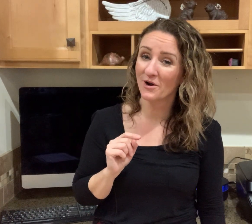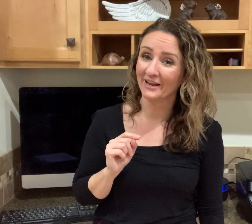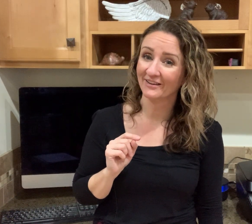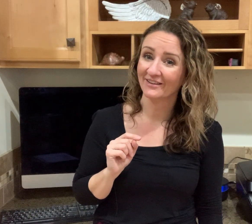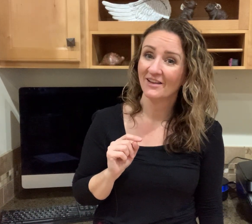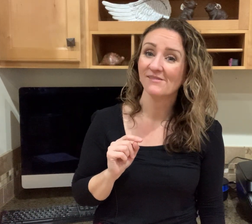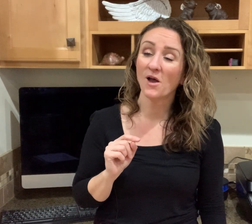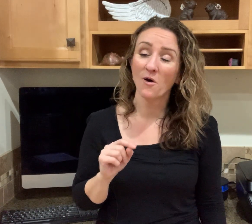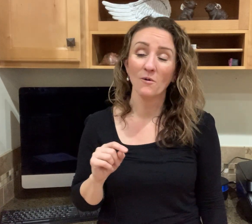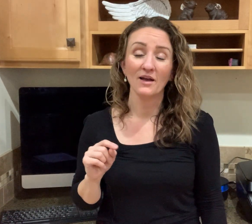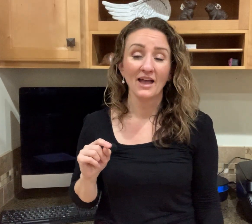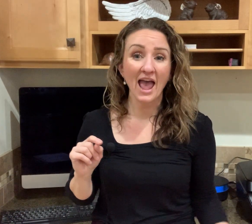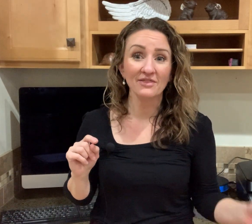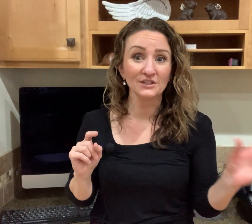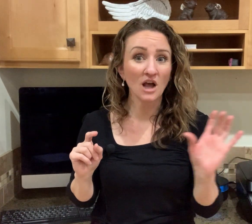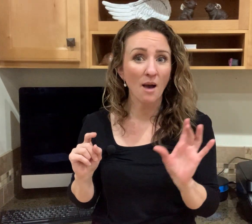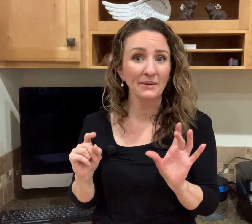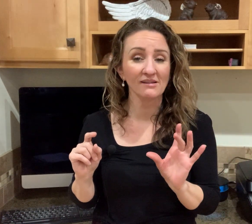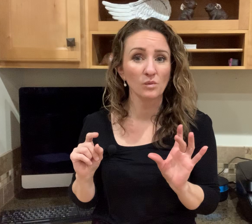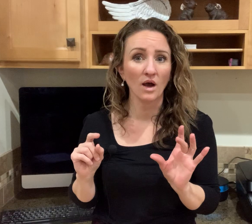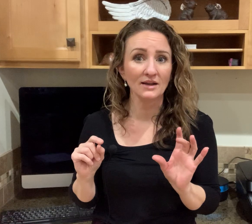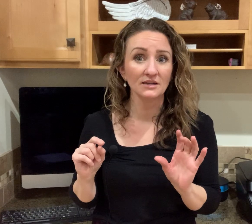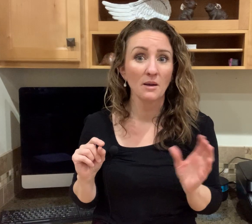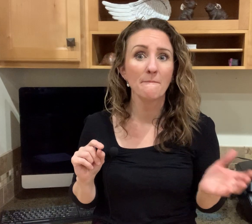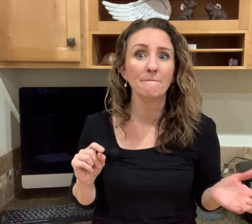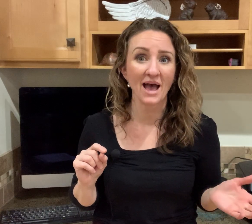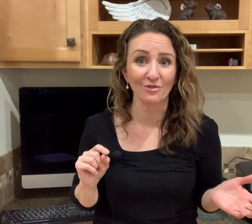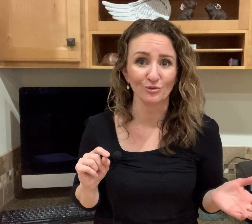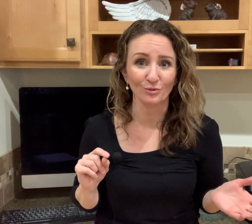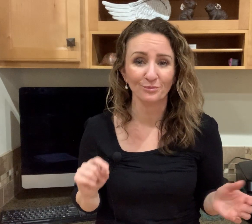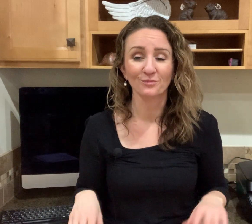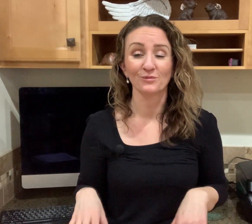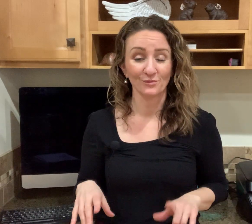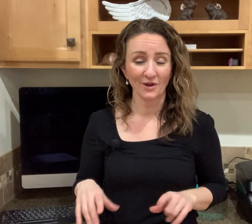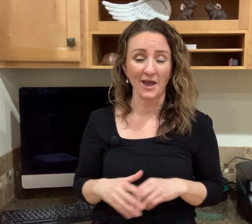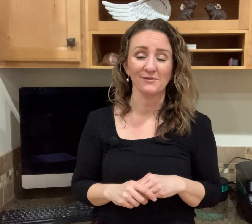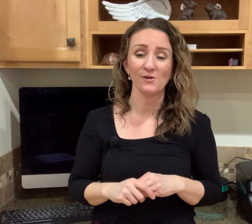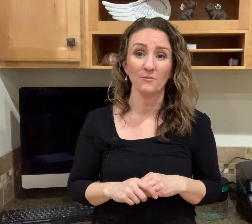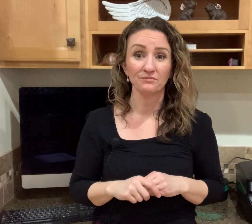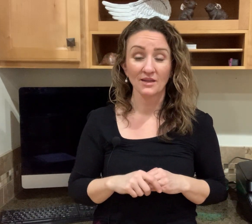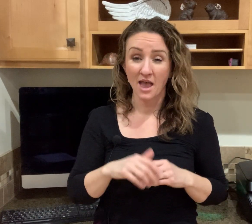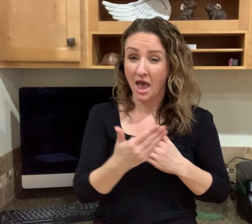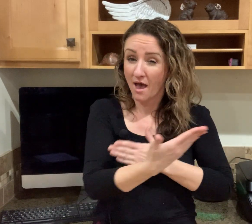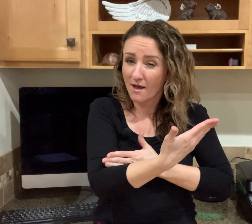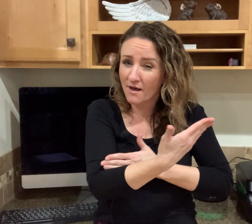morning. So, and then topic is what? Bathroom. Okay, so